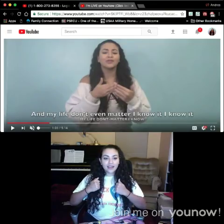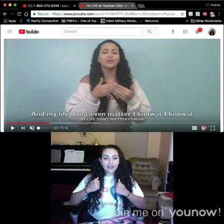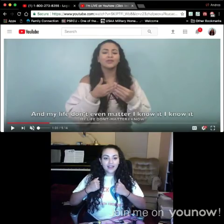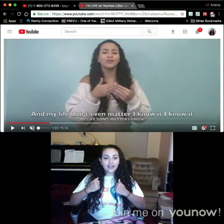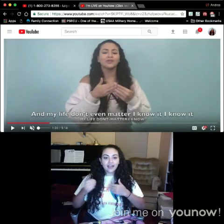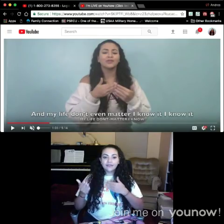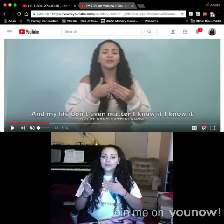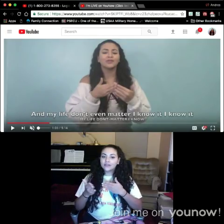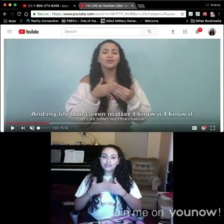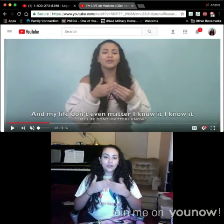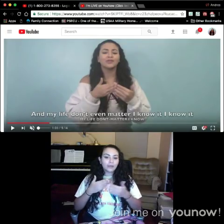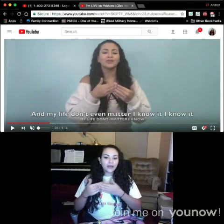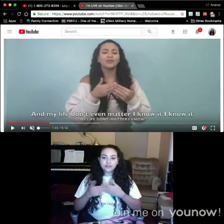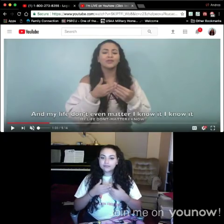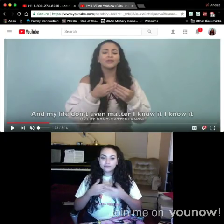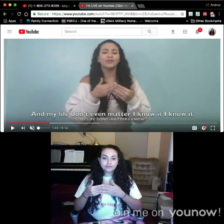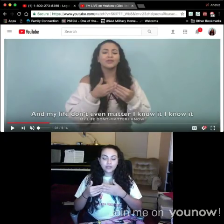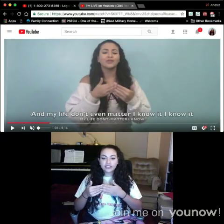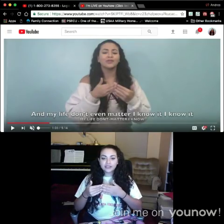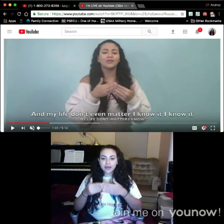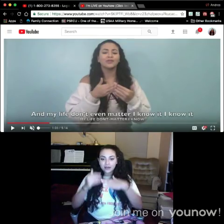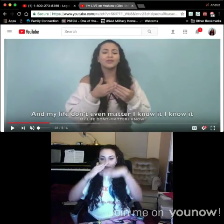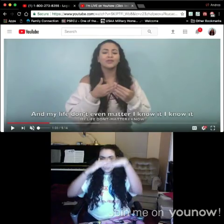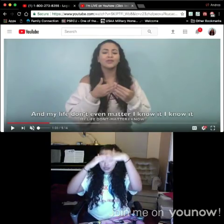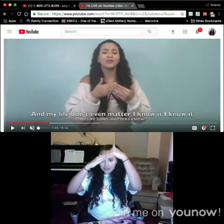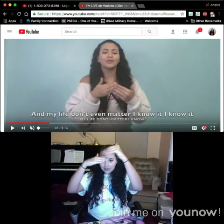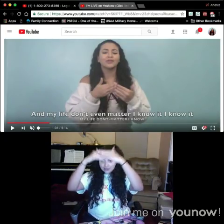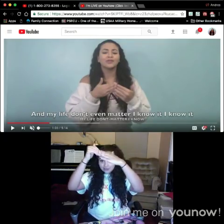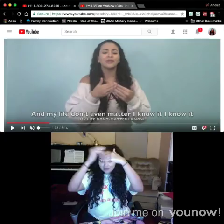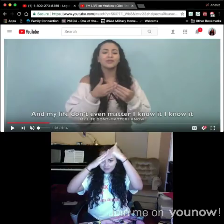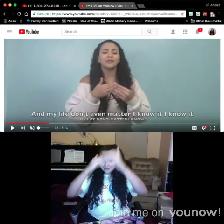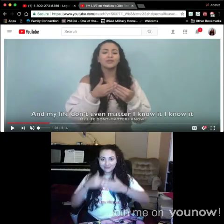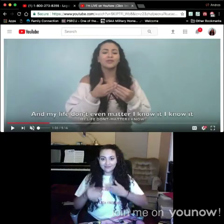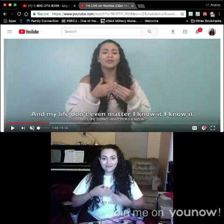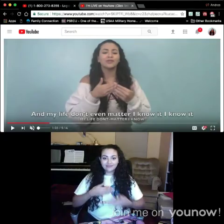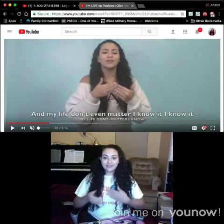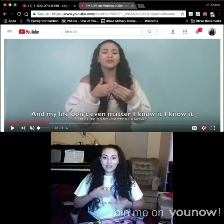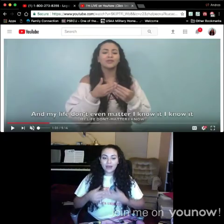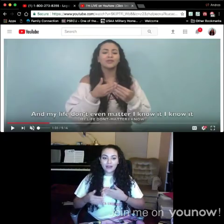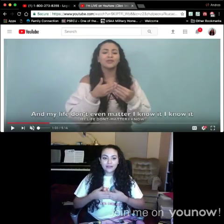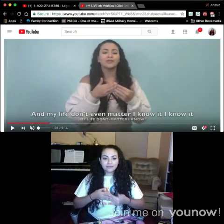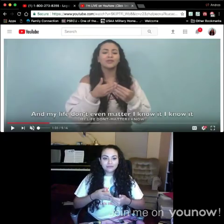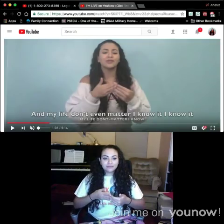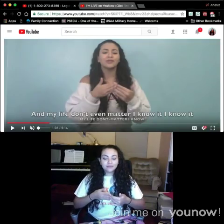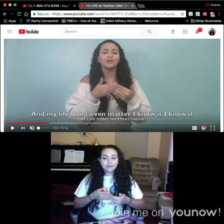sign. Life, don't matter, or doesn't matter. You just like, don't